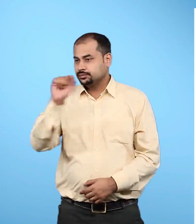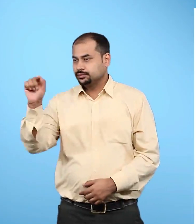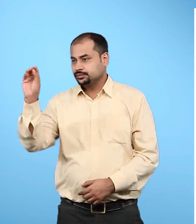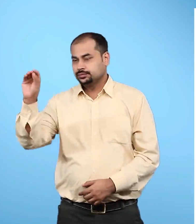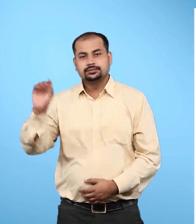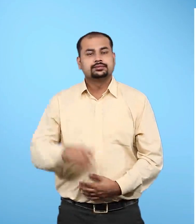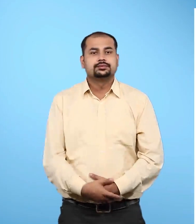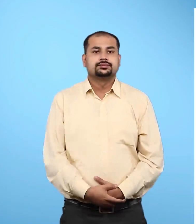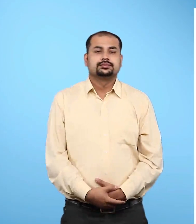Dash.